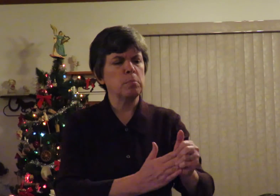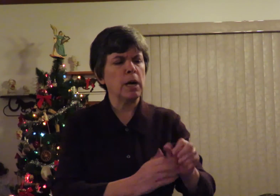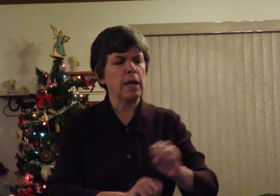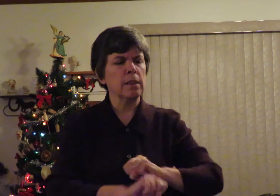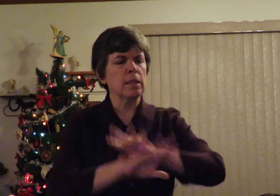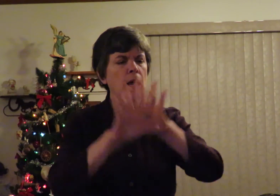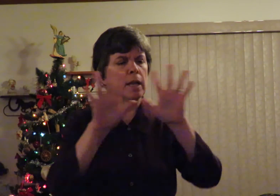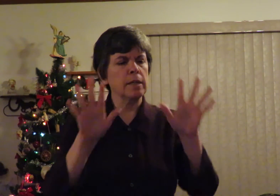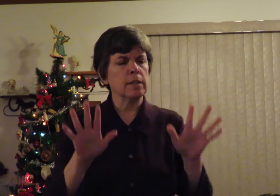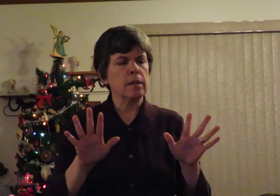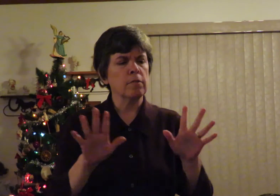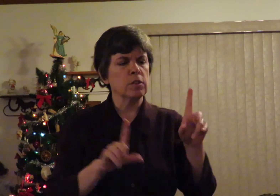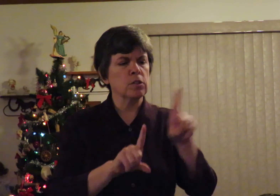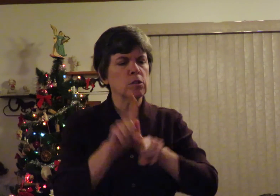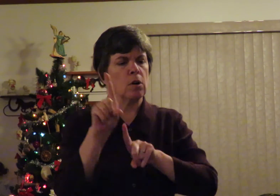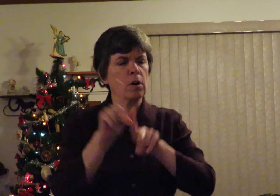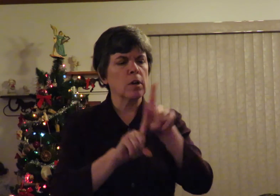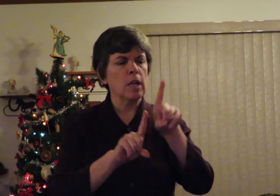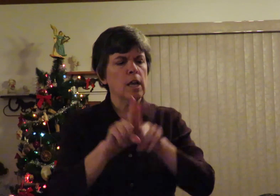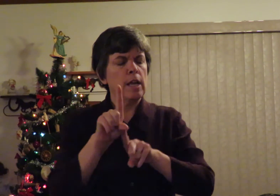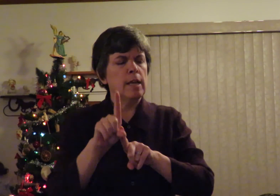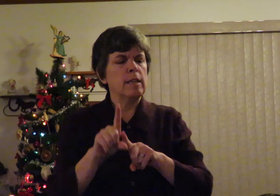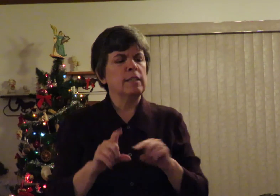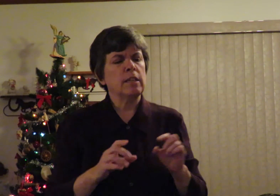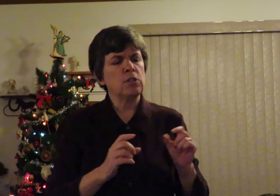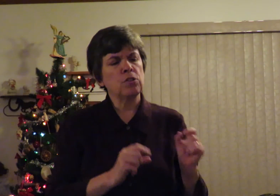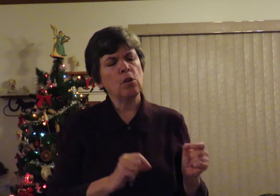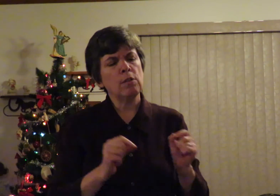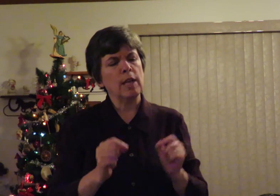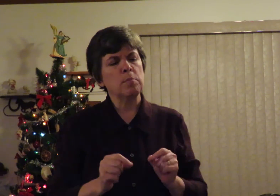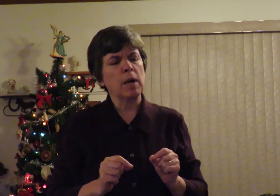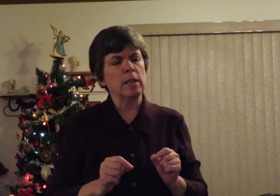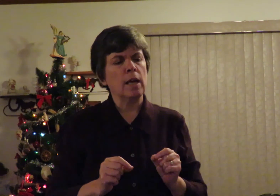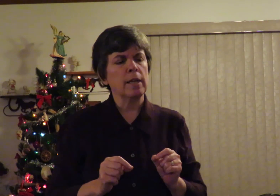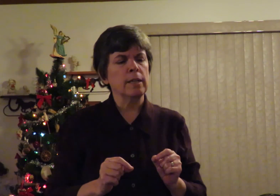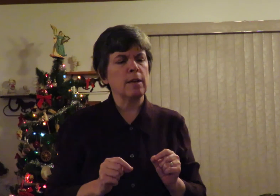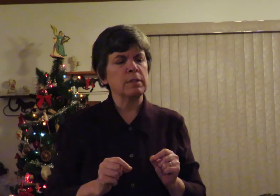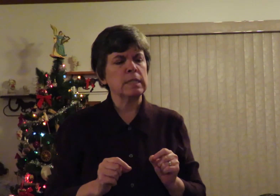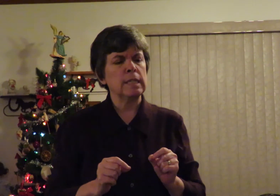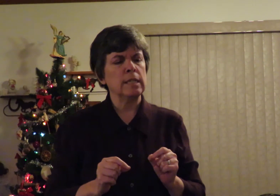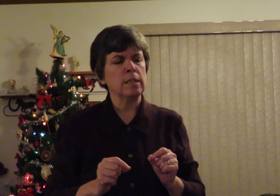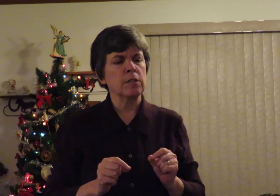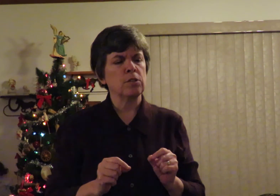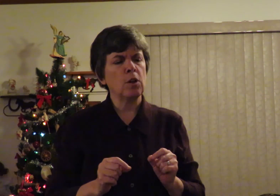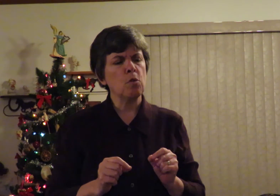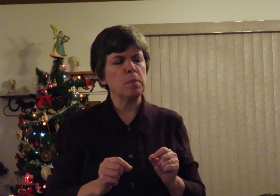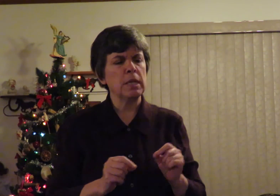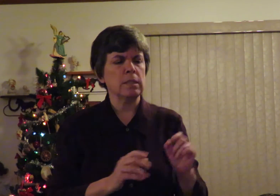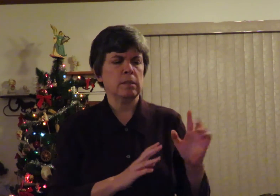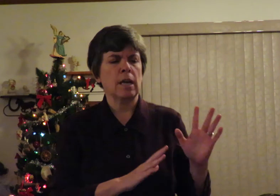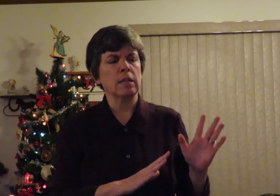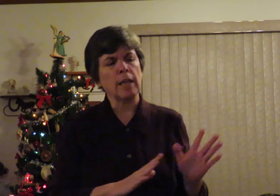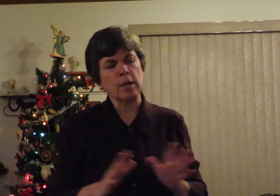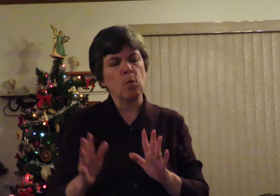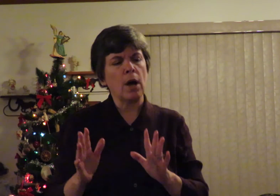by light of a star. It says so led by light, and I was thinking the so means kind of